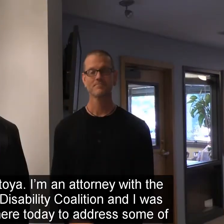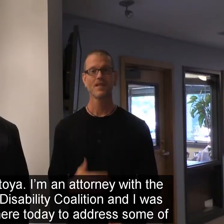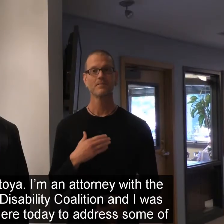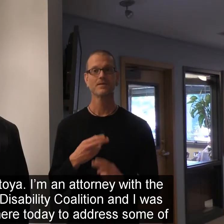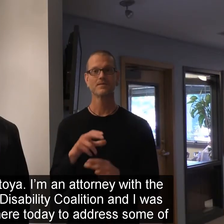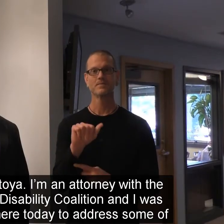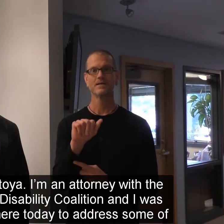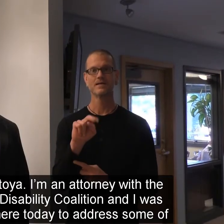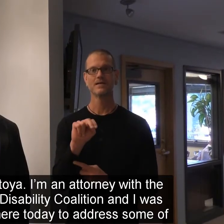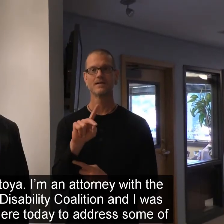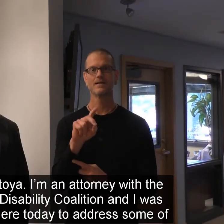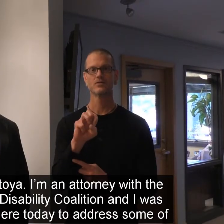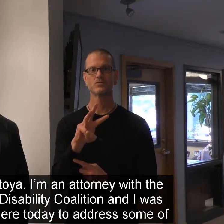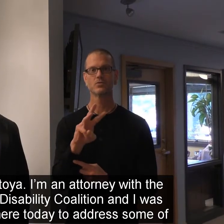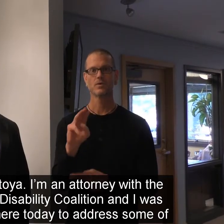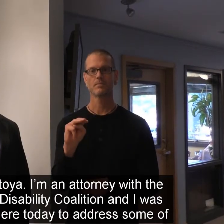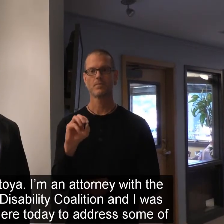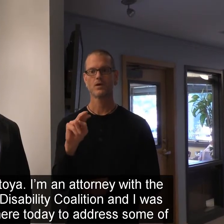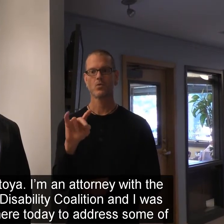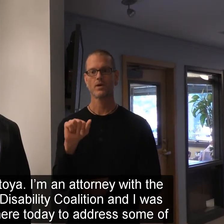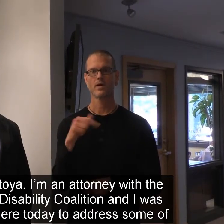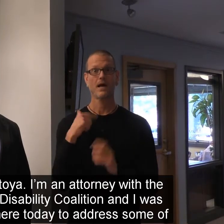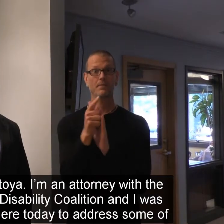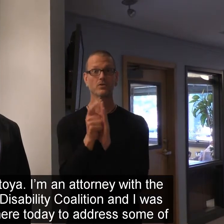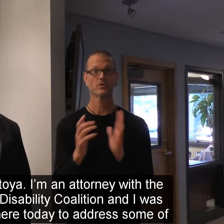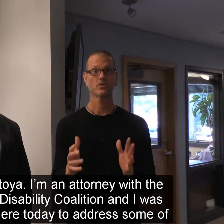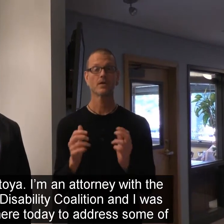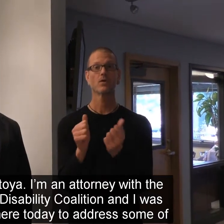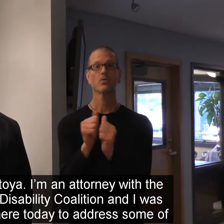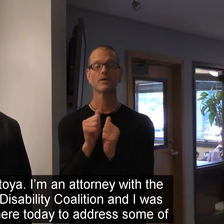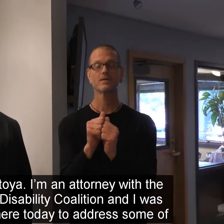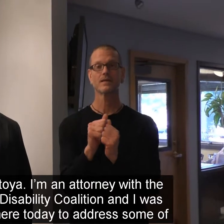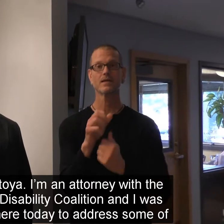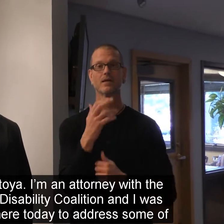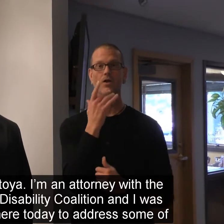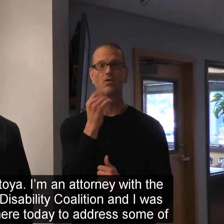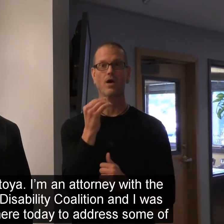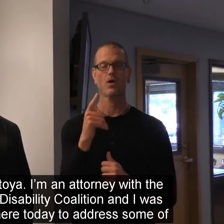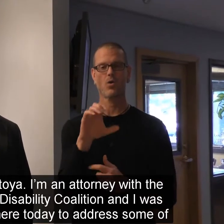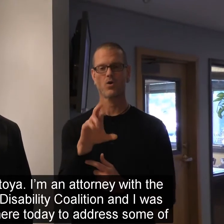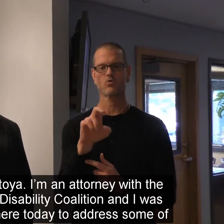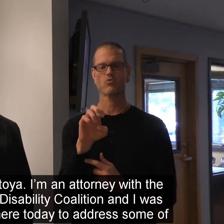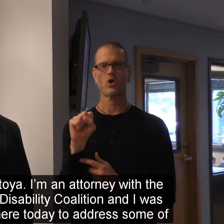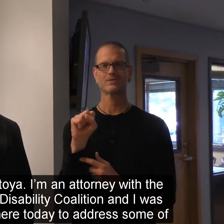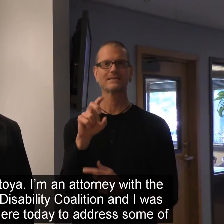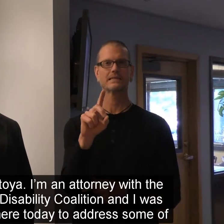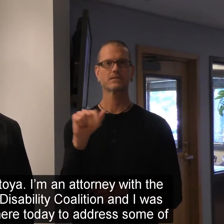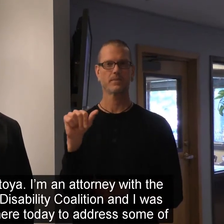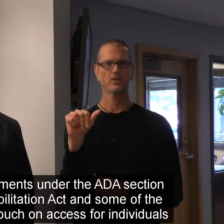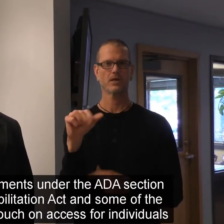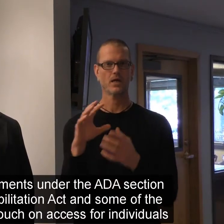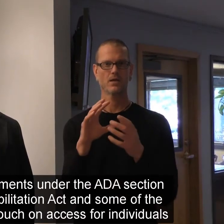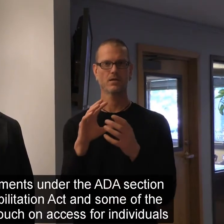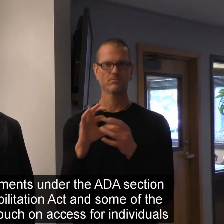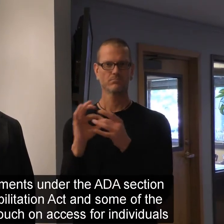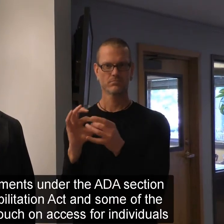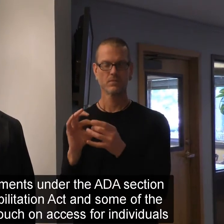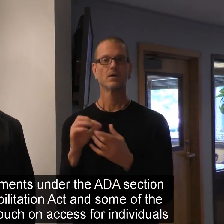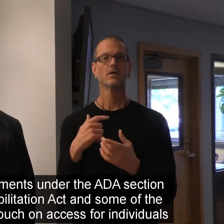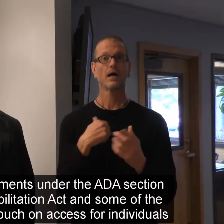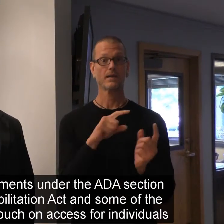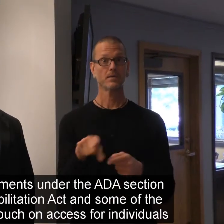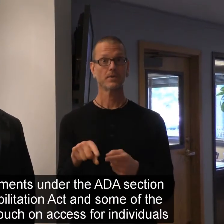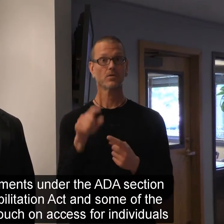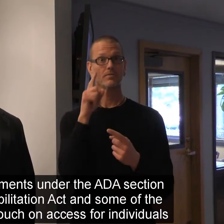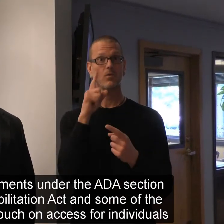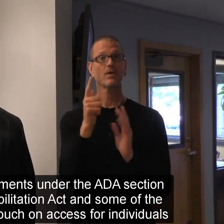I'm Andrew Montoya. I'm an attorney with the Colorado Cross Disability Coalition, and I was asked to come here today to address some of the legal requirements under